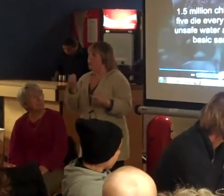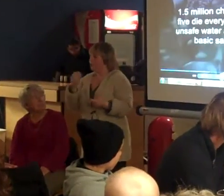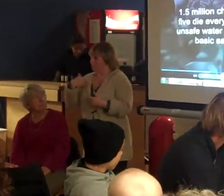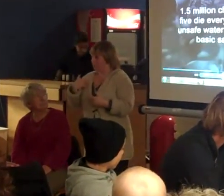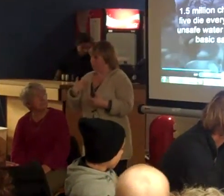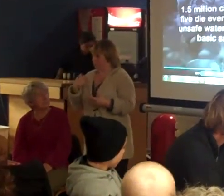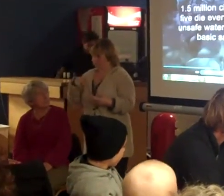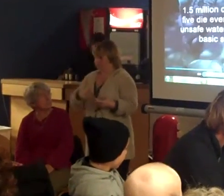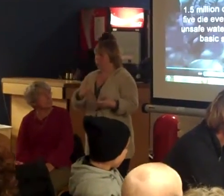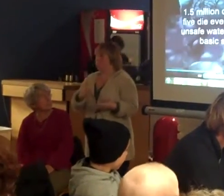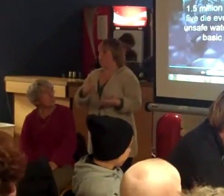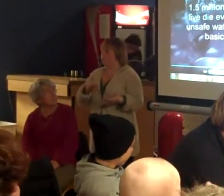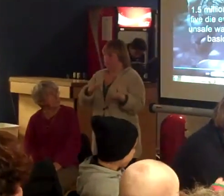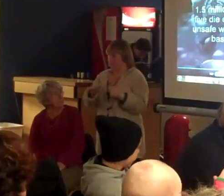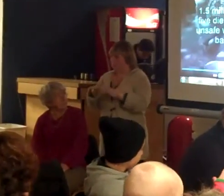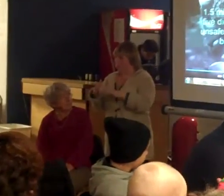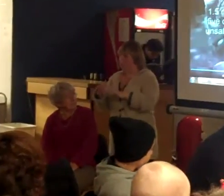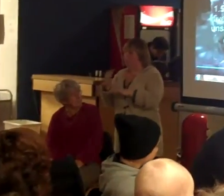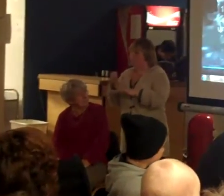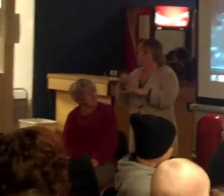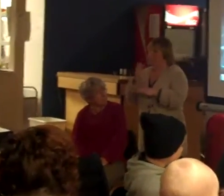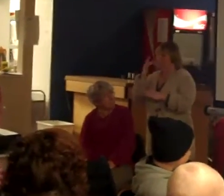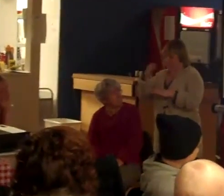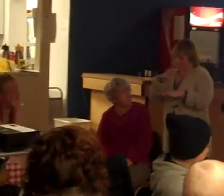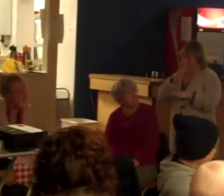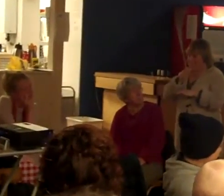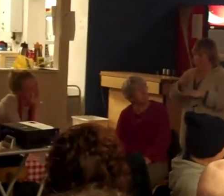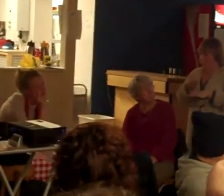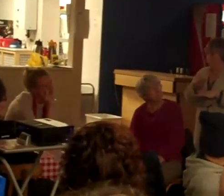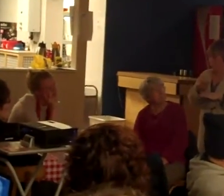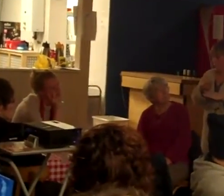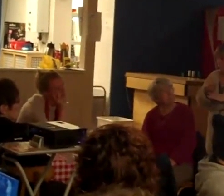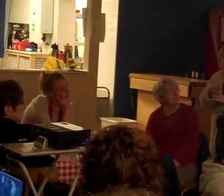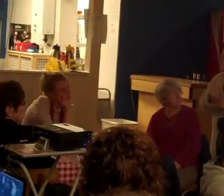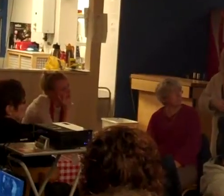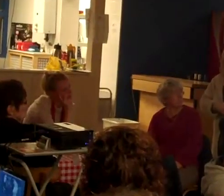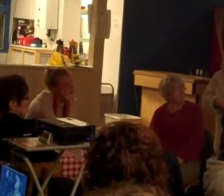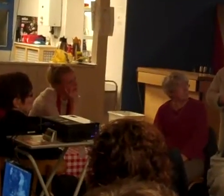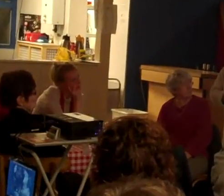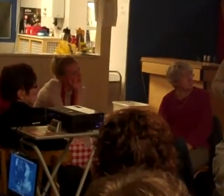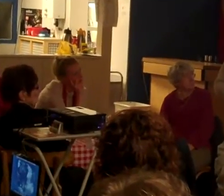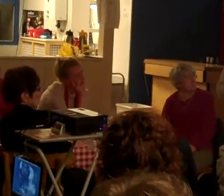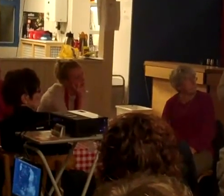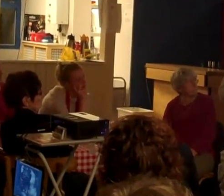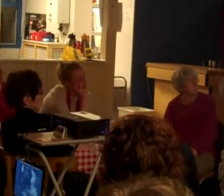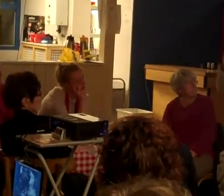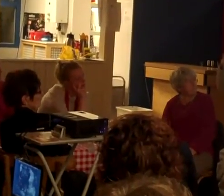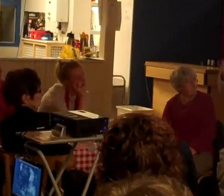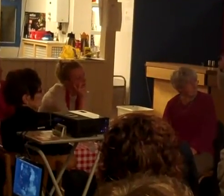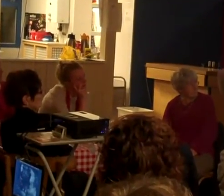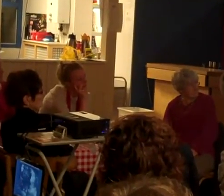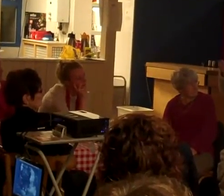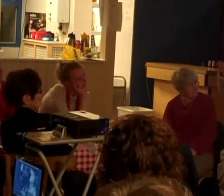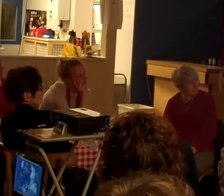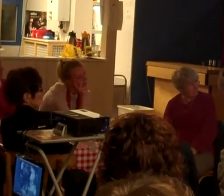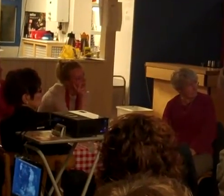of poor drinking water, somebody somehow must do something.